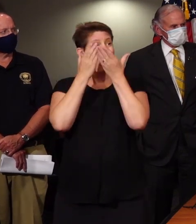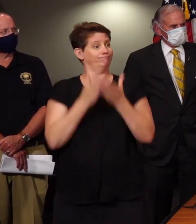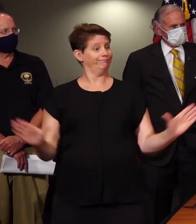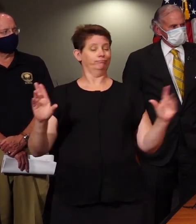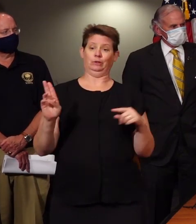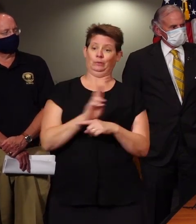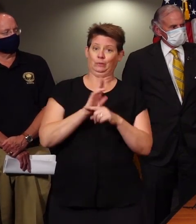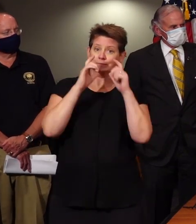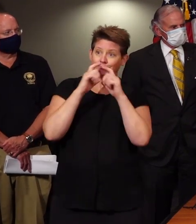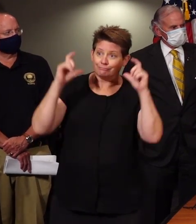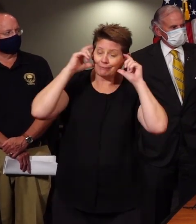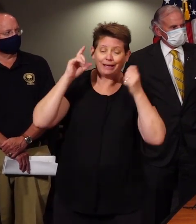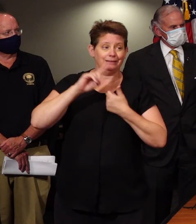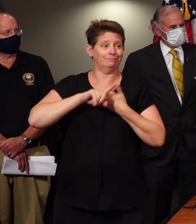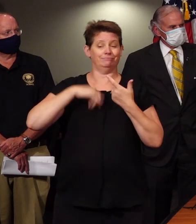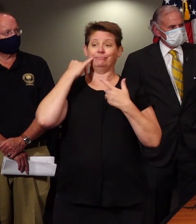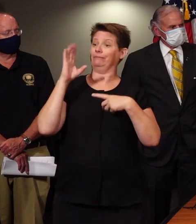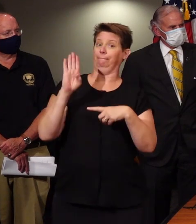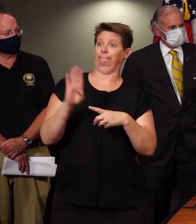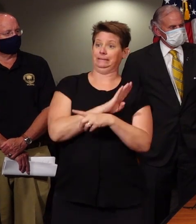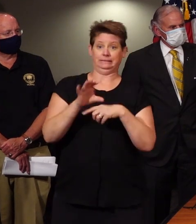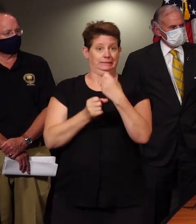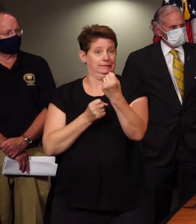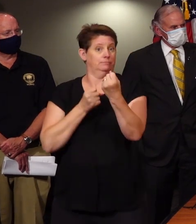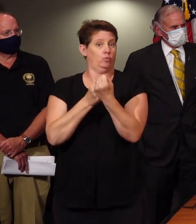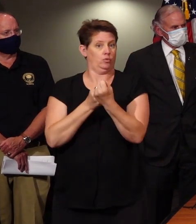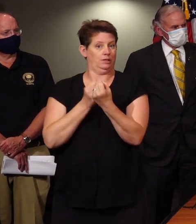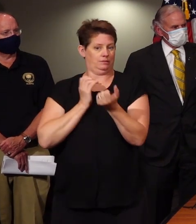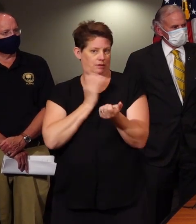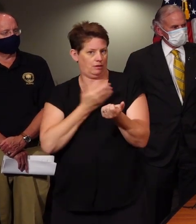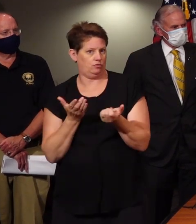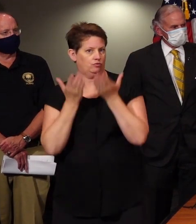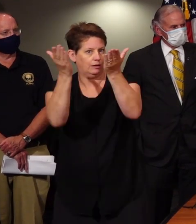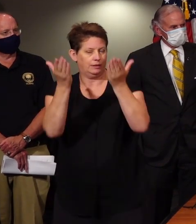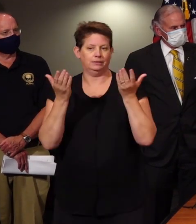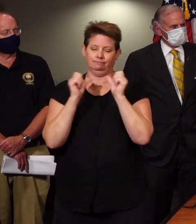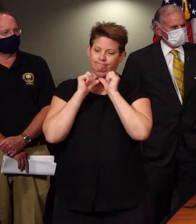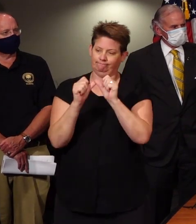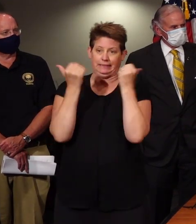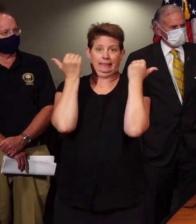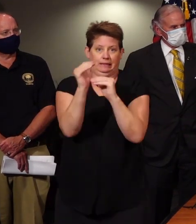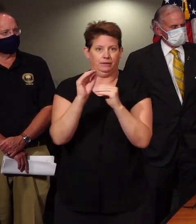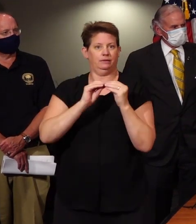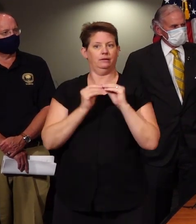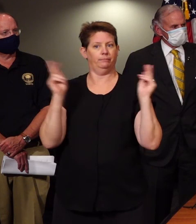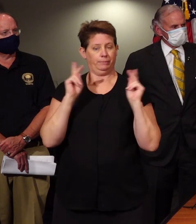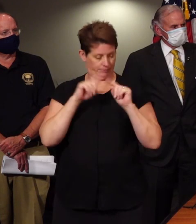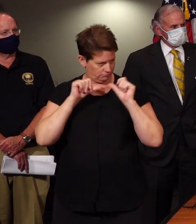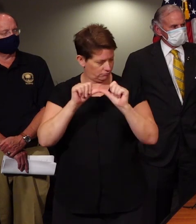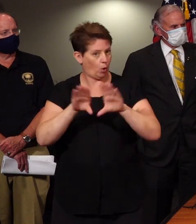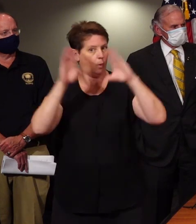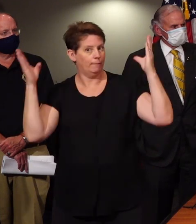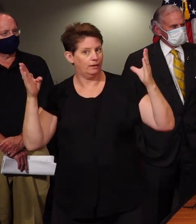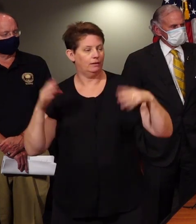if businesses supported the recommendations and limited the number of patrons but still remained open but